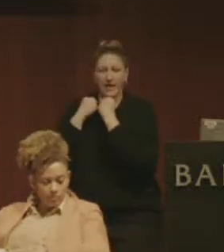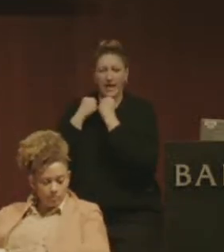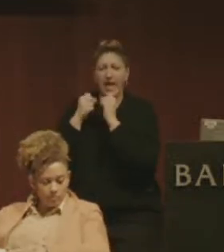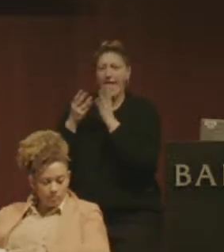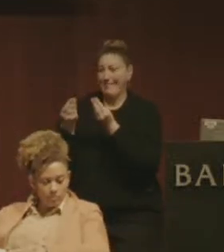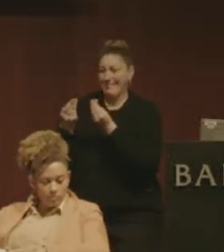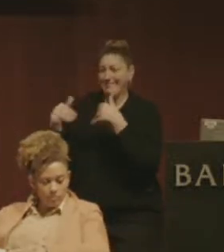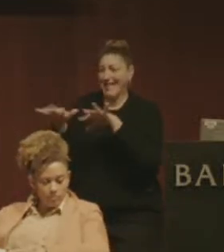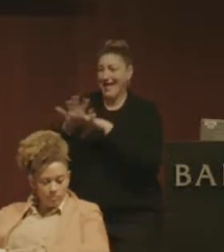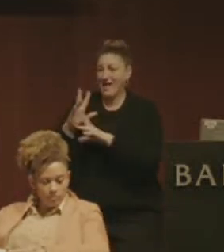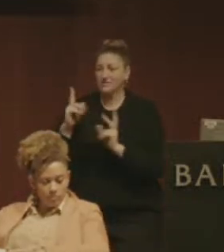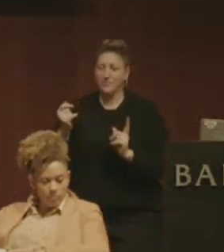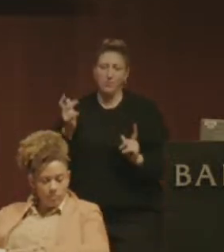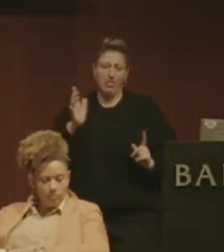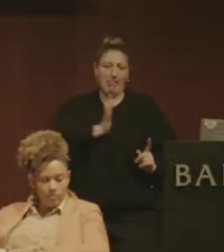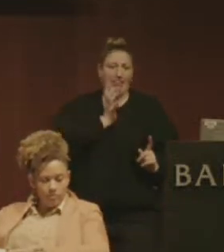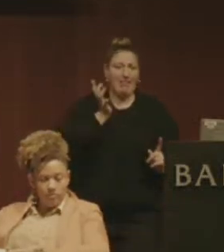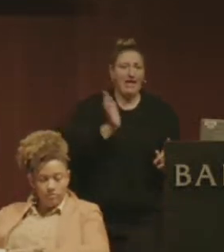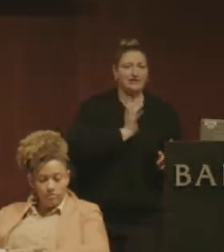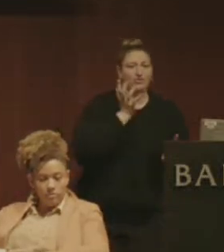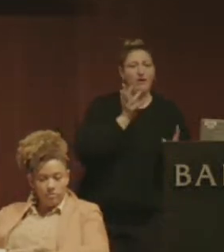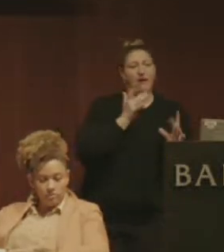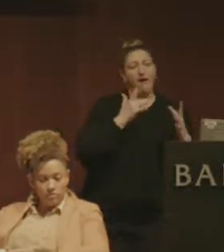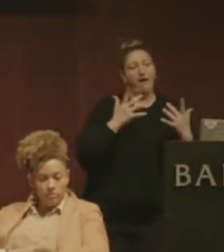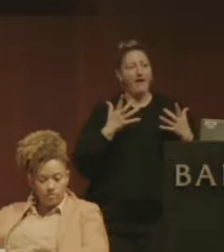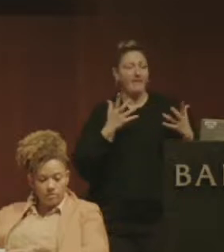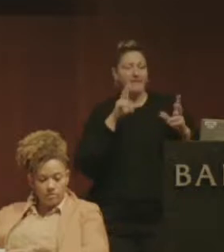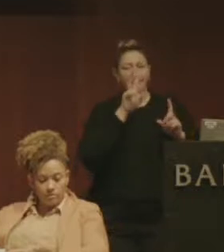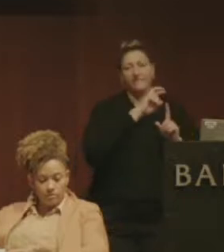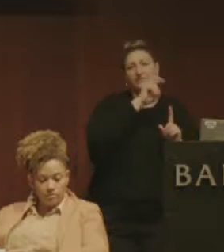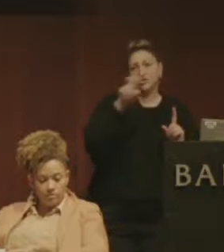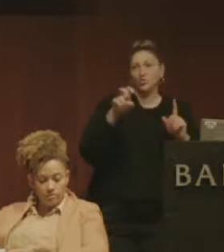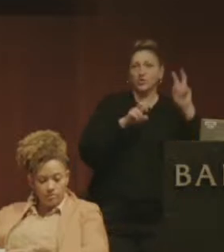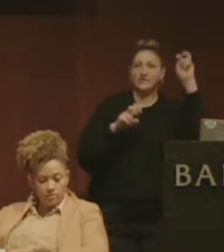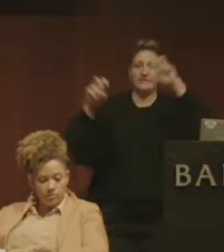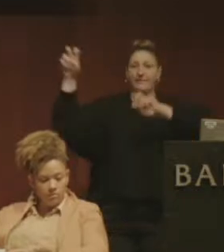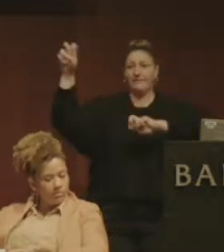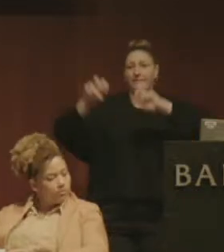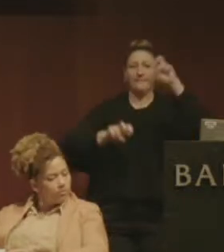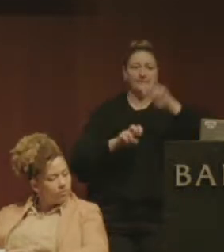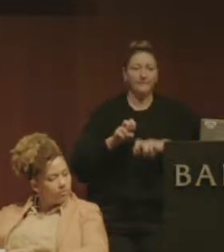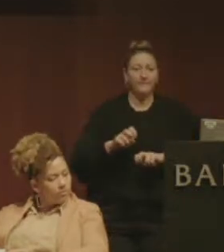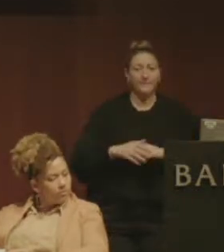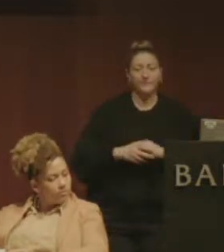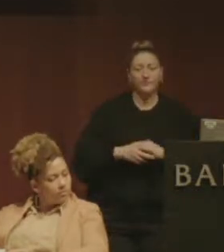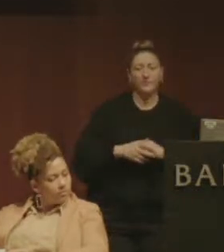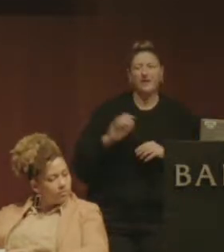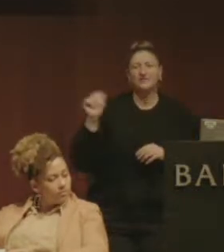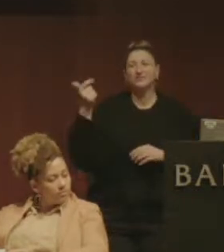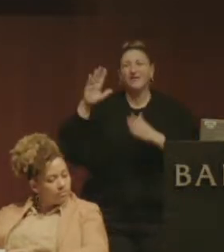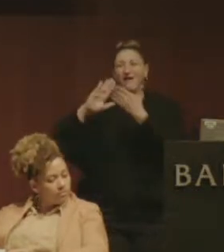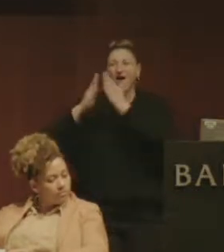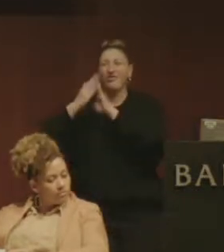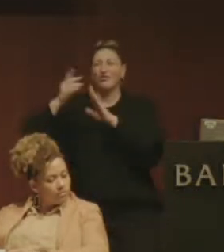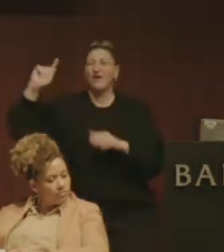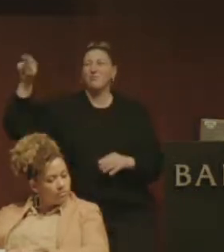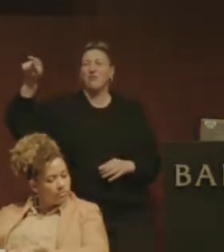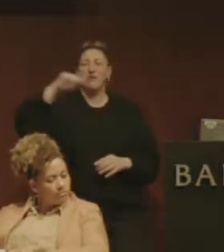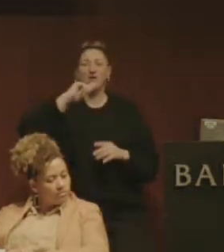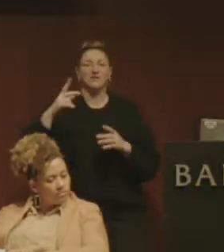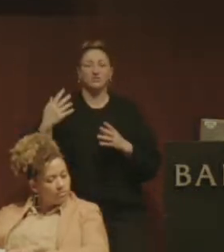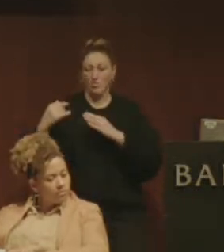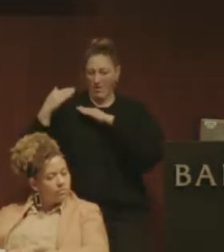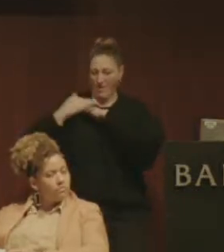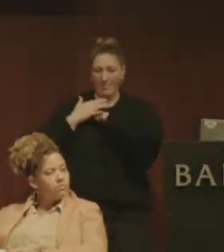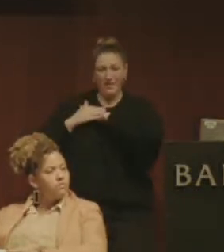required for desired luxury and leisure tourism around the bay. Like numerous other neighborhoods that have since disappeared along the